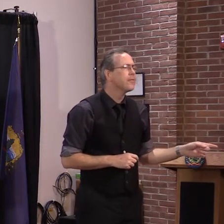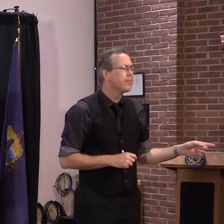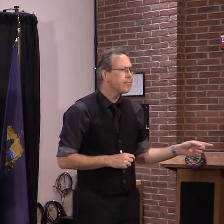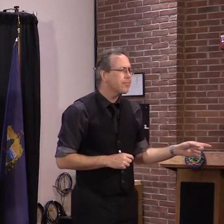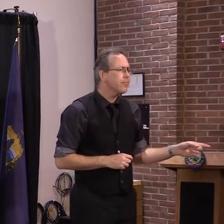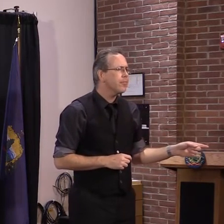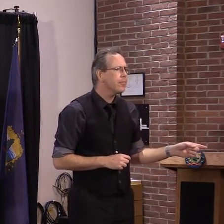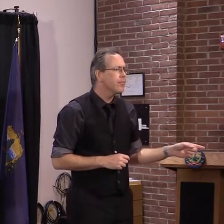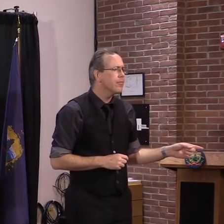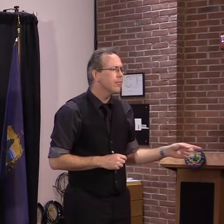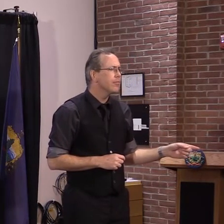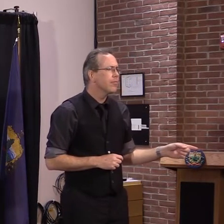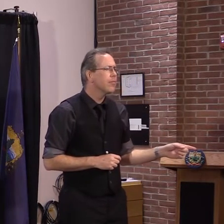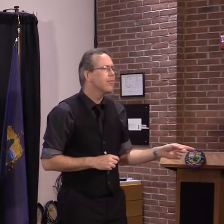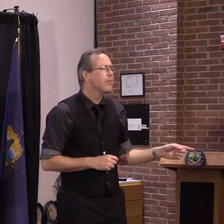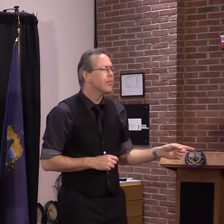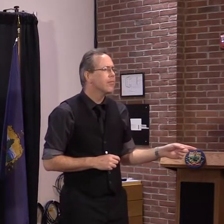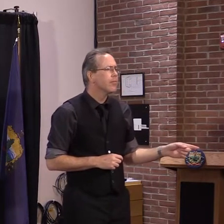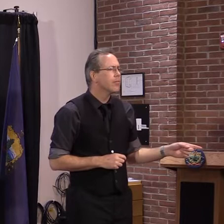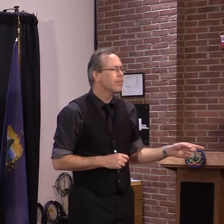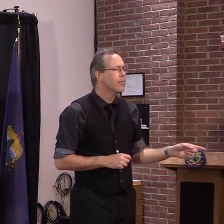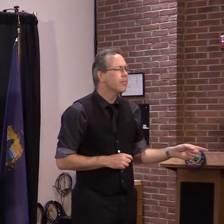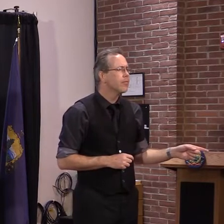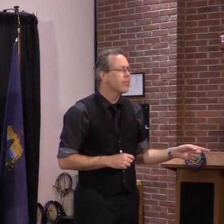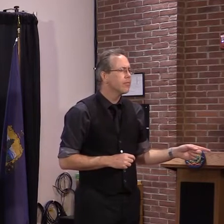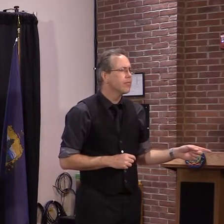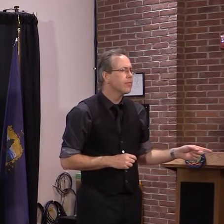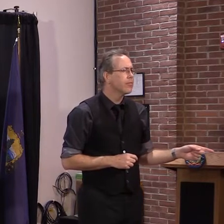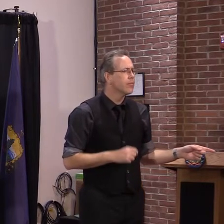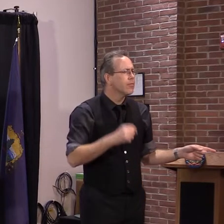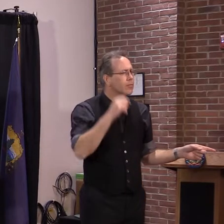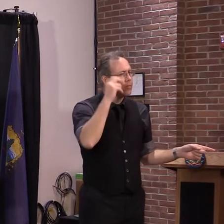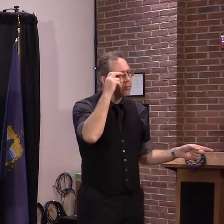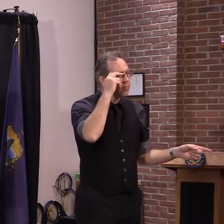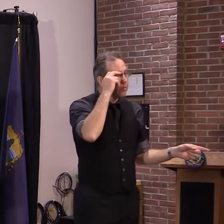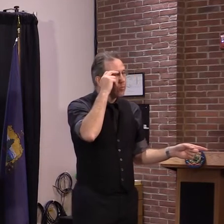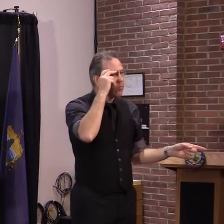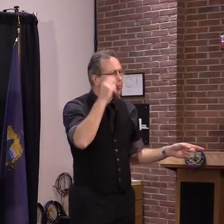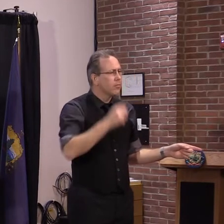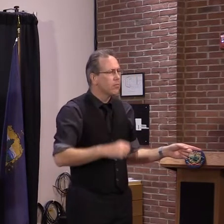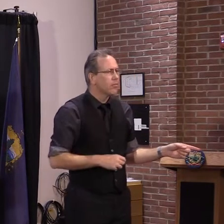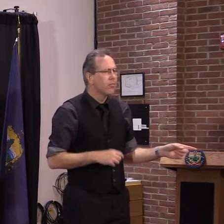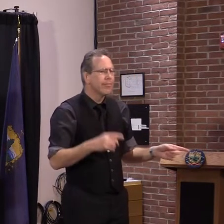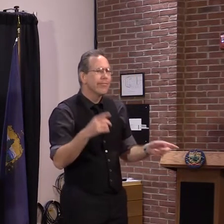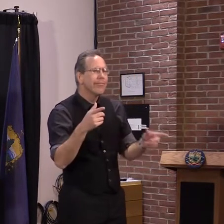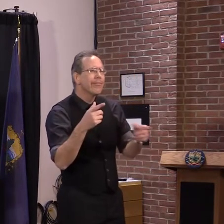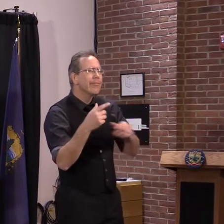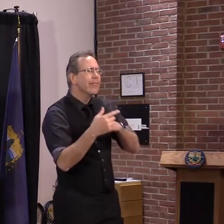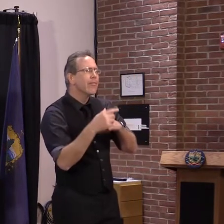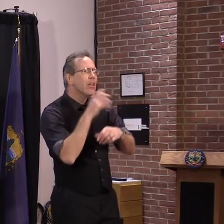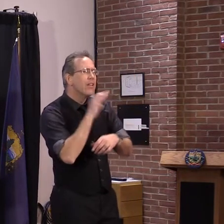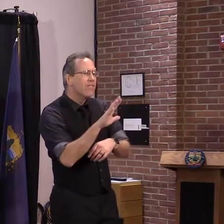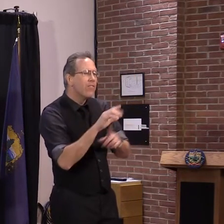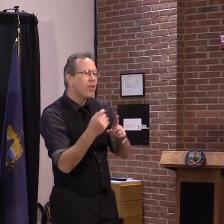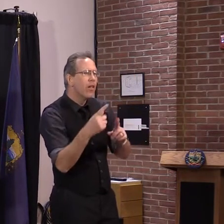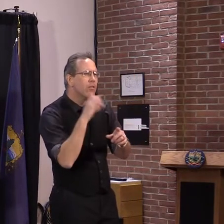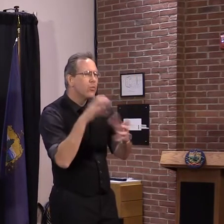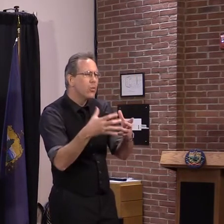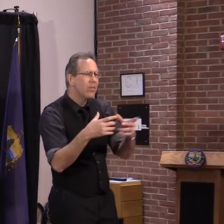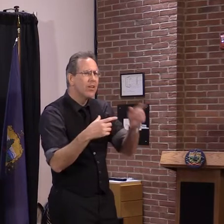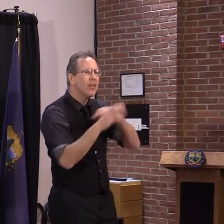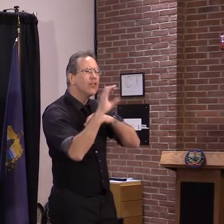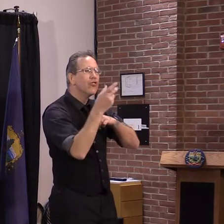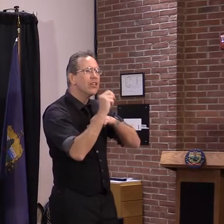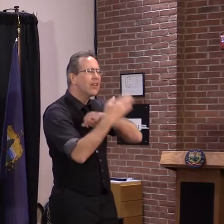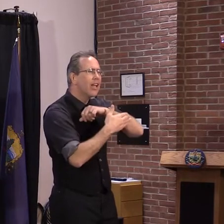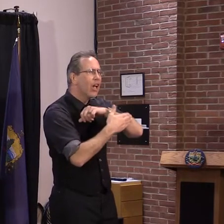it's 78%, where in Essex, it's just 27%. So maybe for you or Dr. Levine, I guess in terms of, as